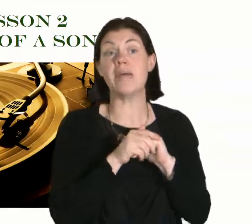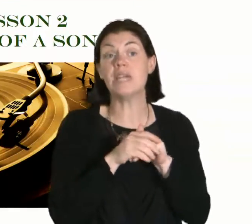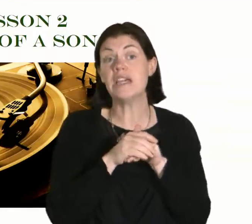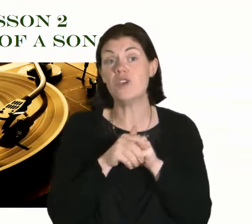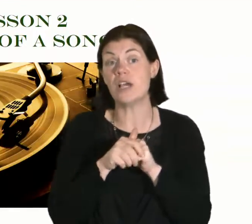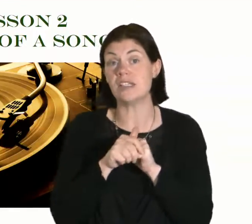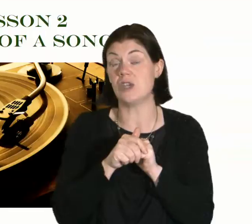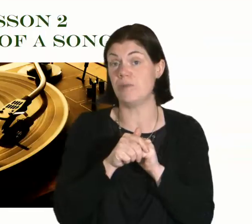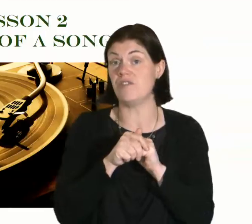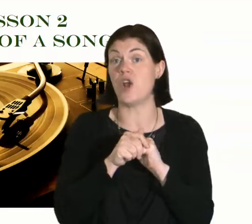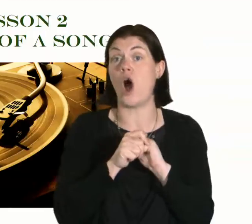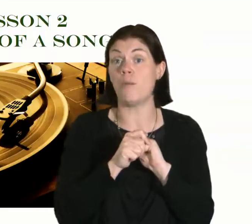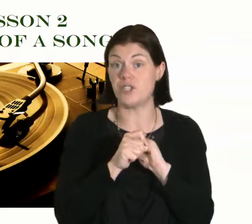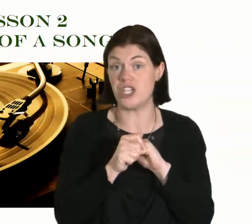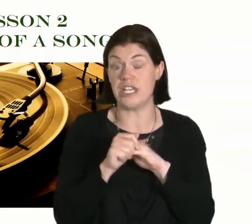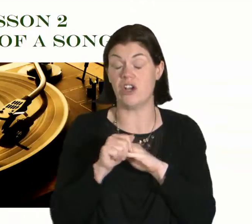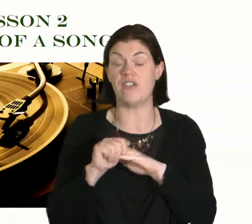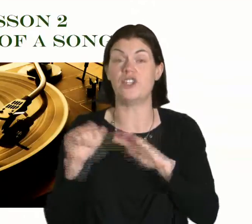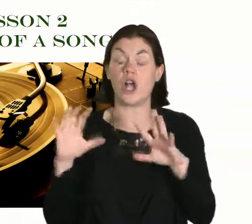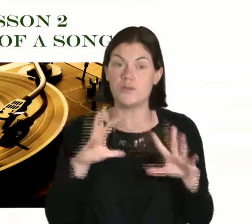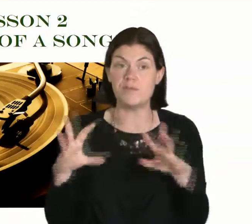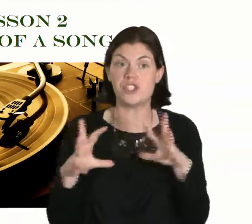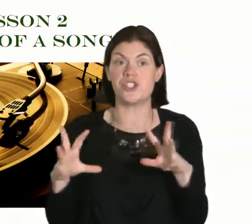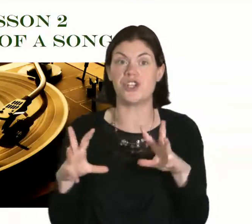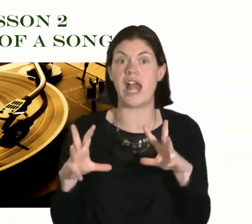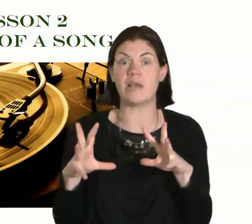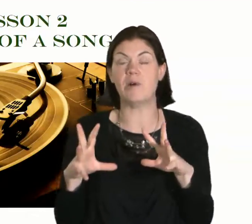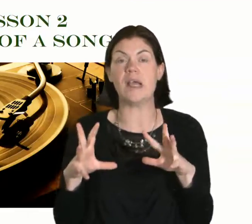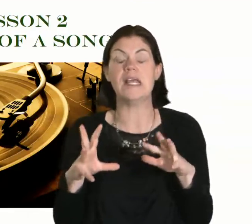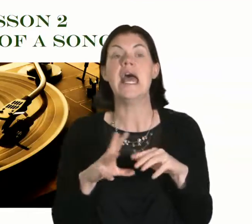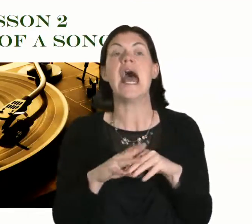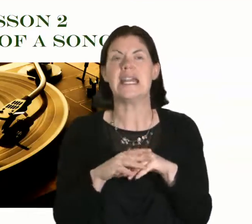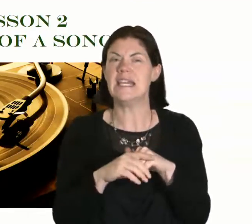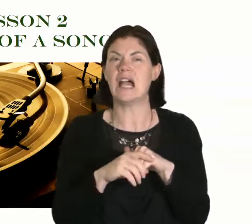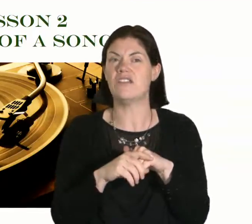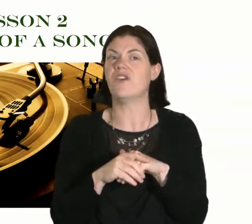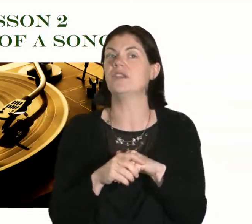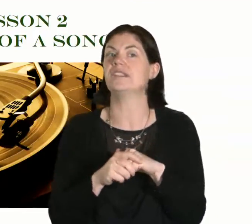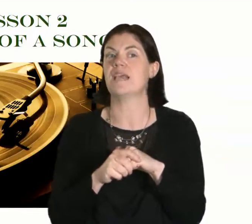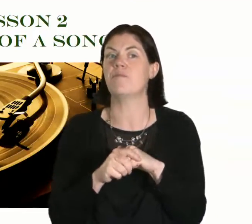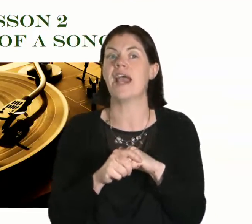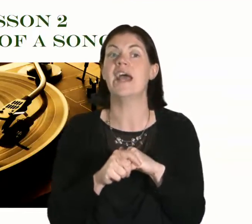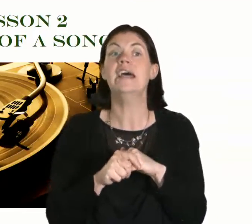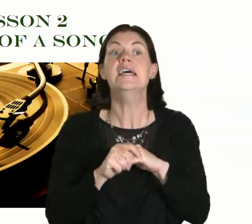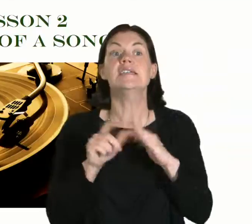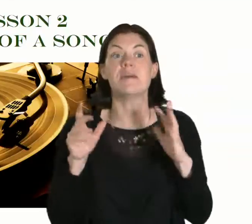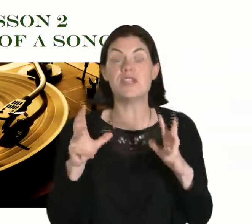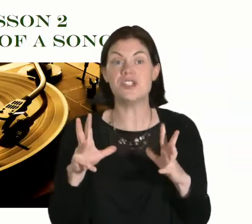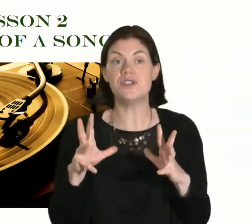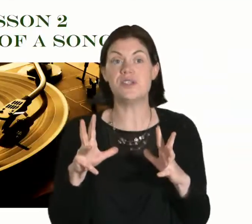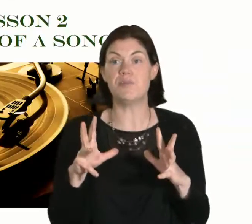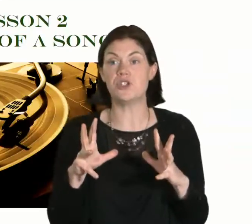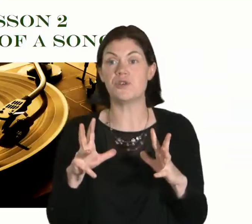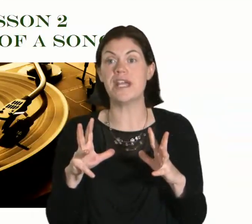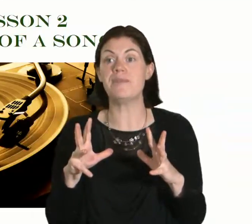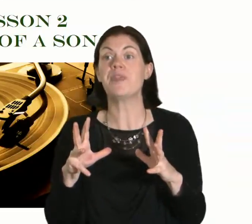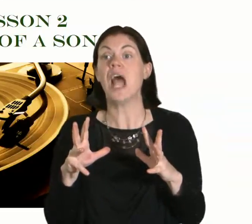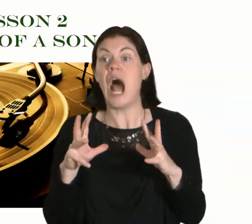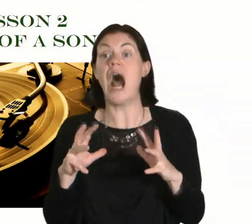I am going to give you guys a little bit of an option here, and I've talked with Mr. Ciernak about it, and he kind of felt the same way. Some of the students